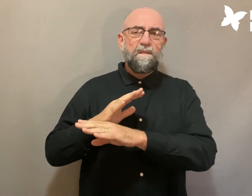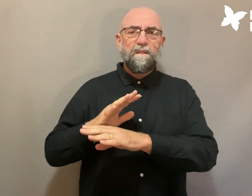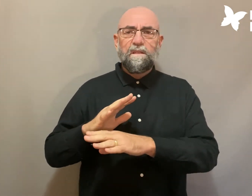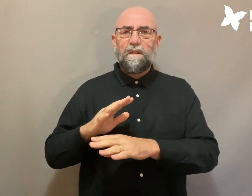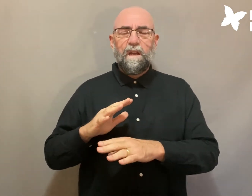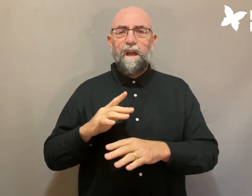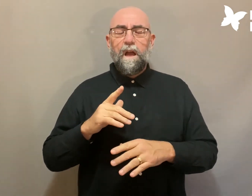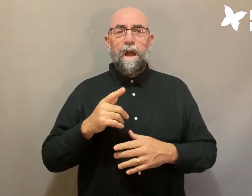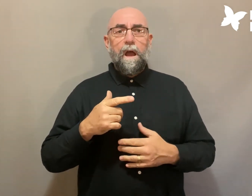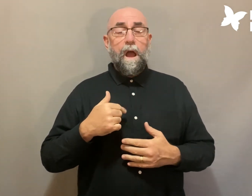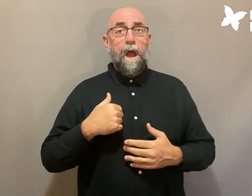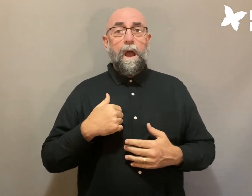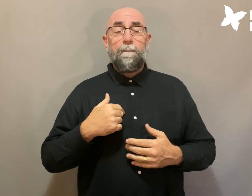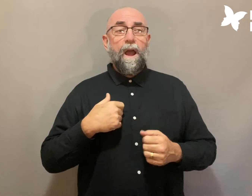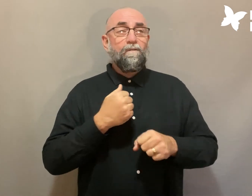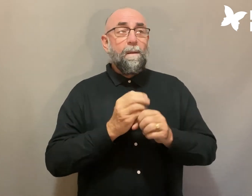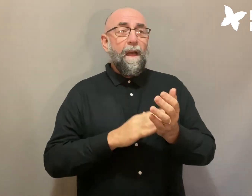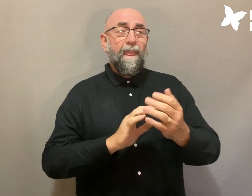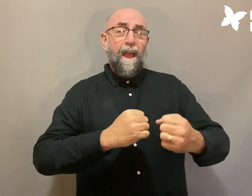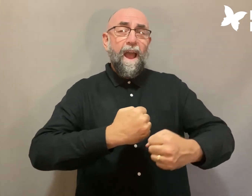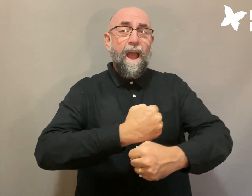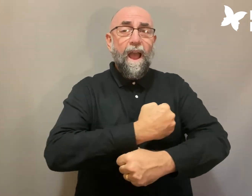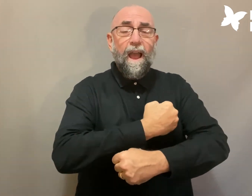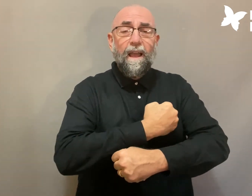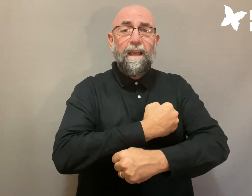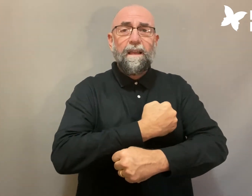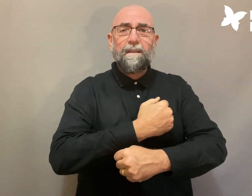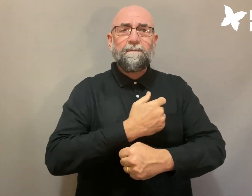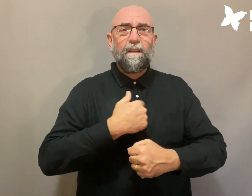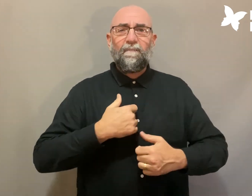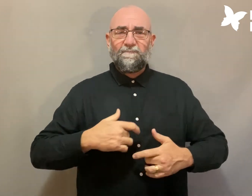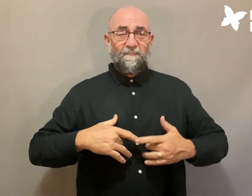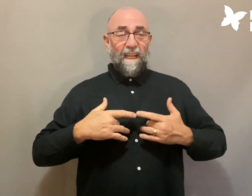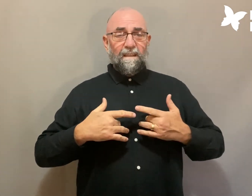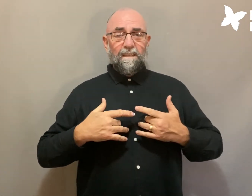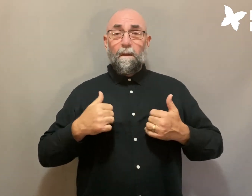The hug of my nan didn't fix anything.